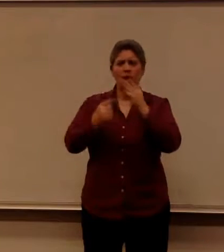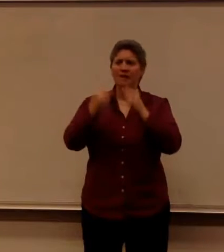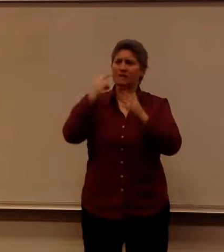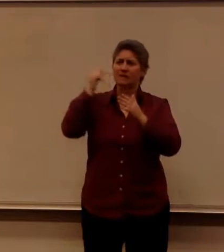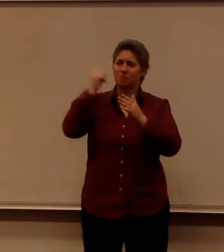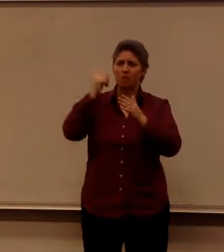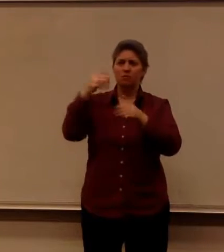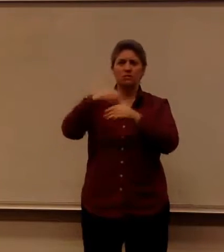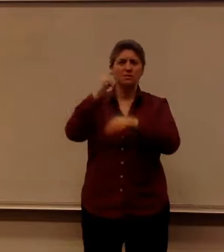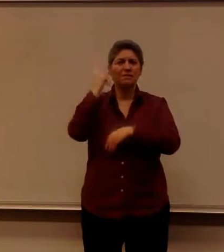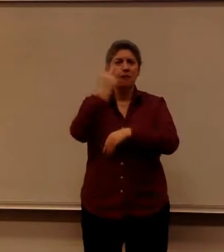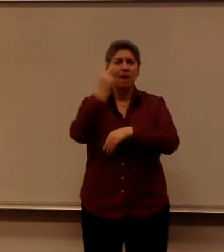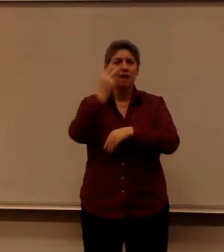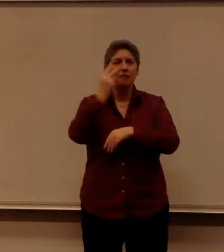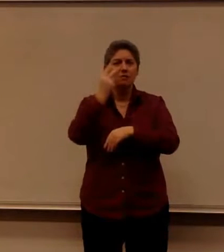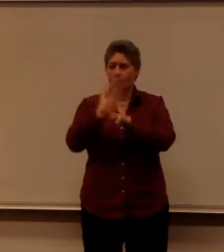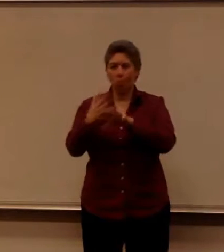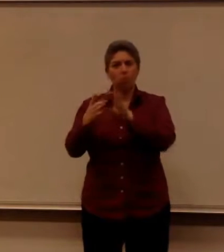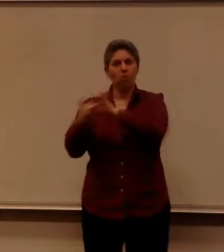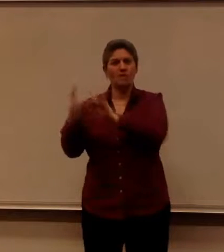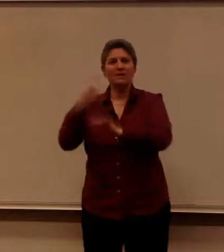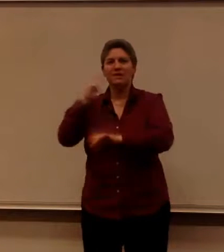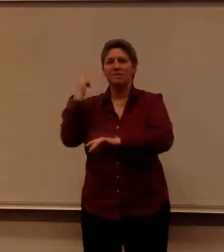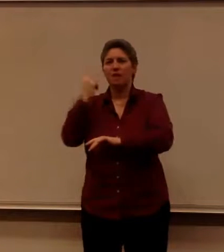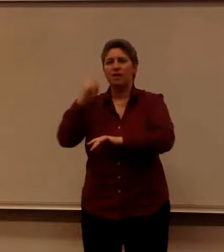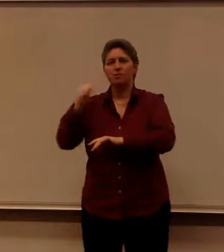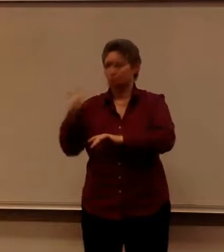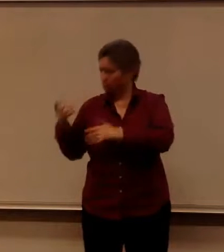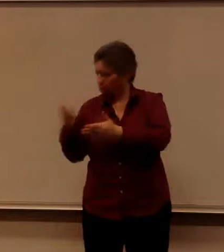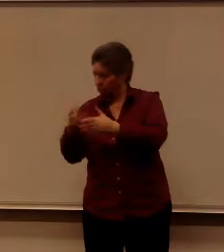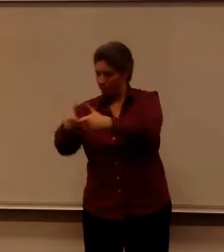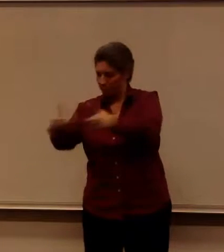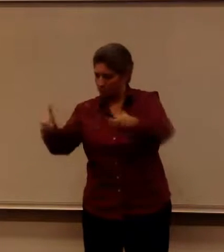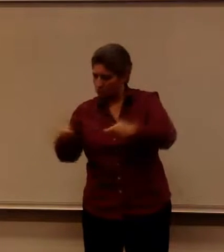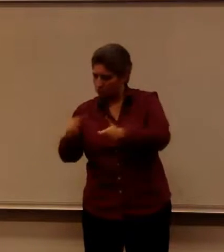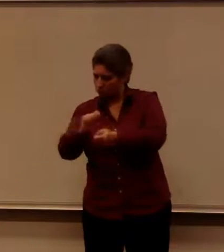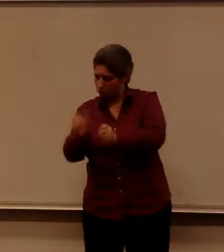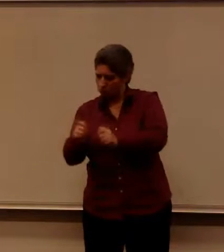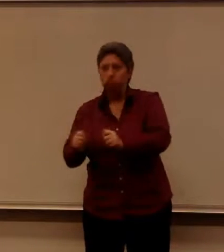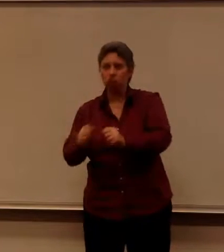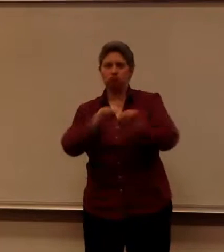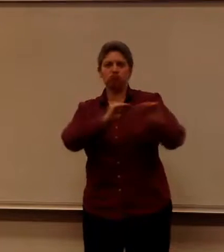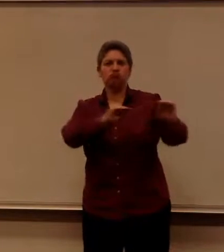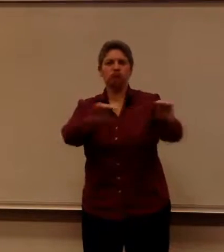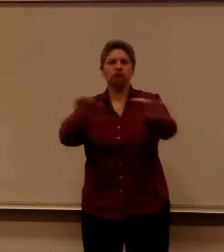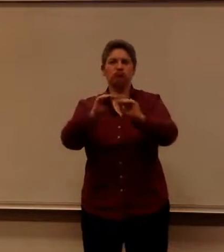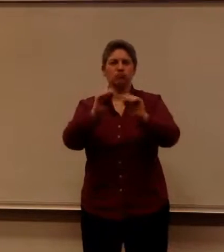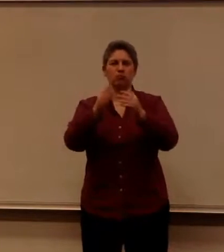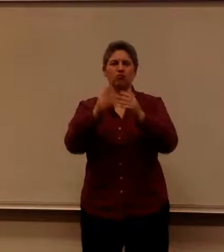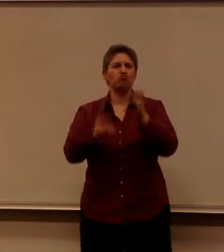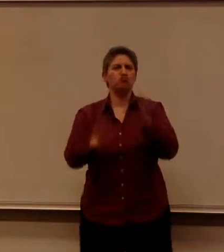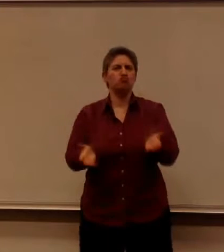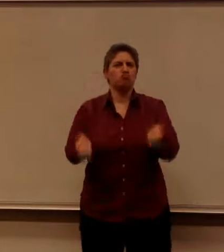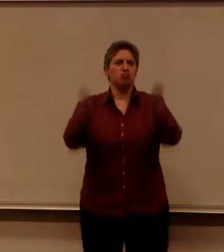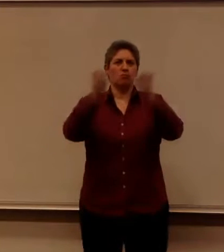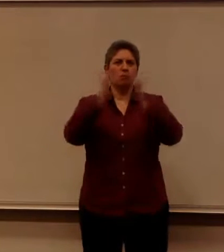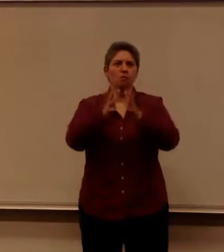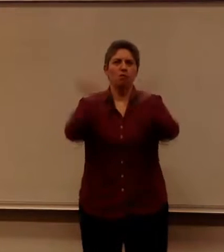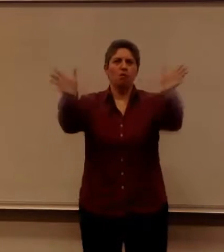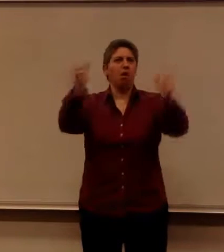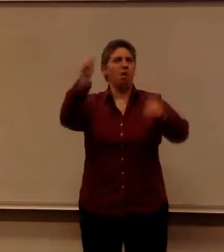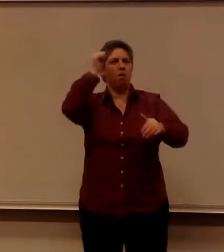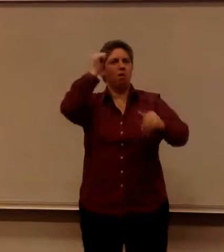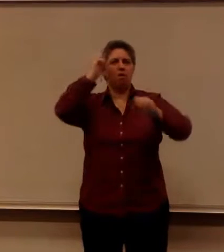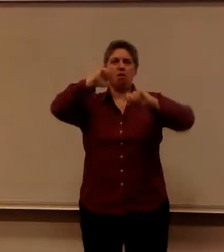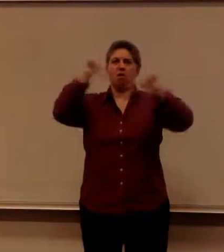So they provide training, but not just deaf awareness, it also be deafblind awareness. Working with Deafblind Scotland to have a package tailored